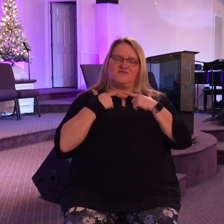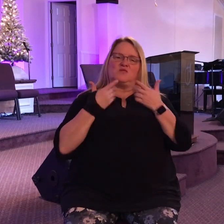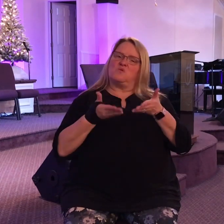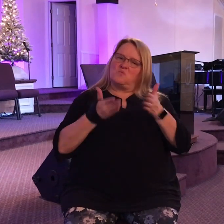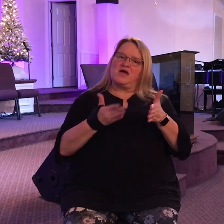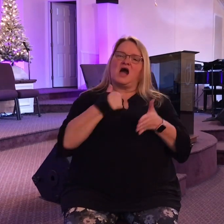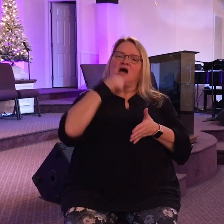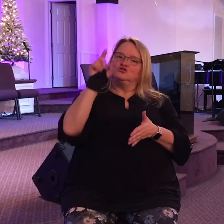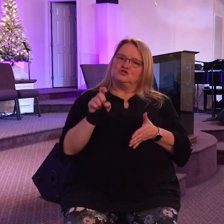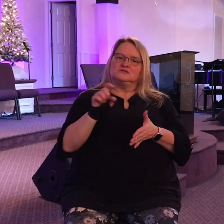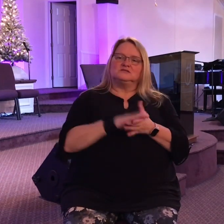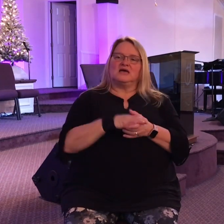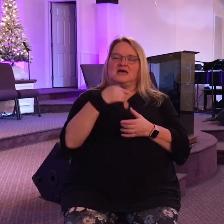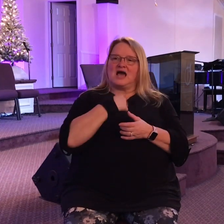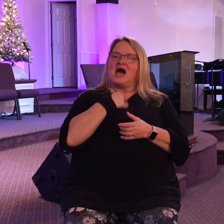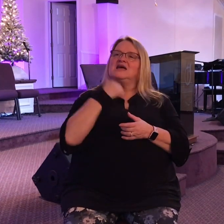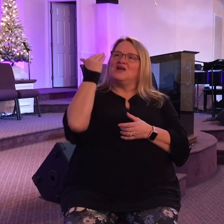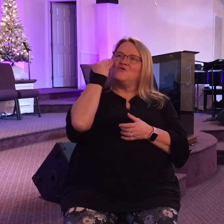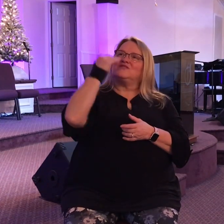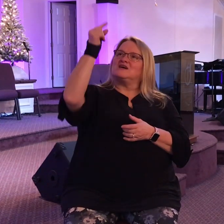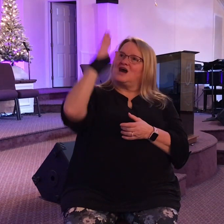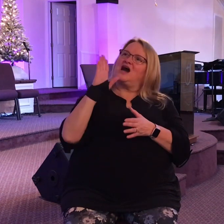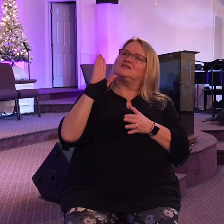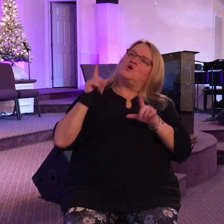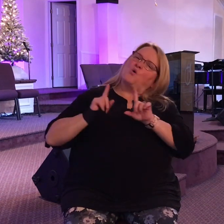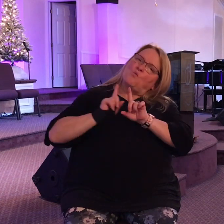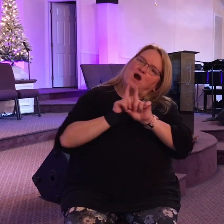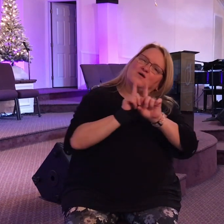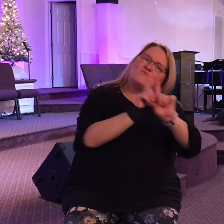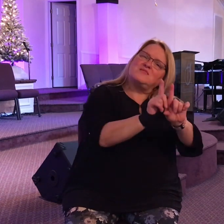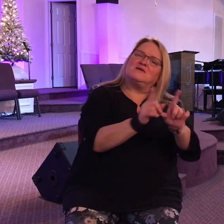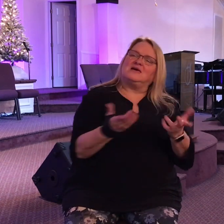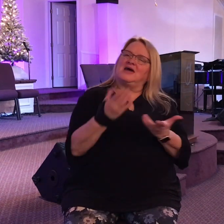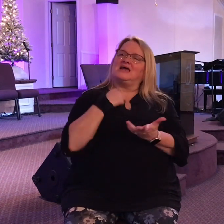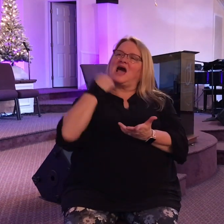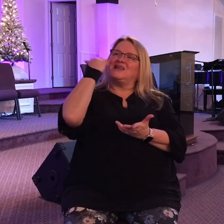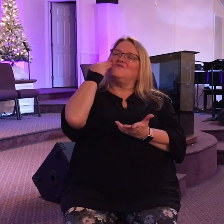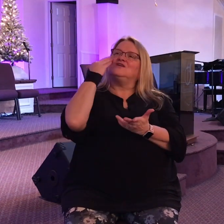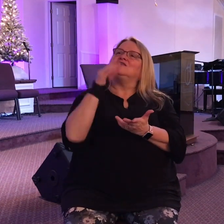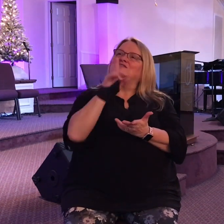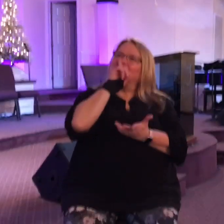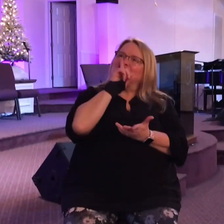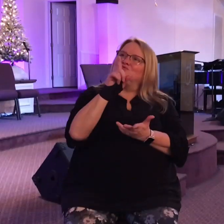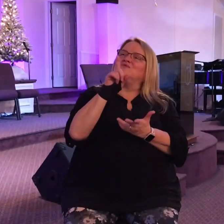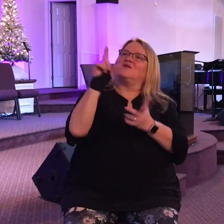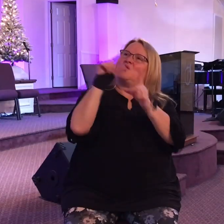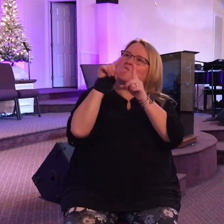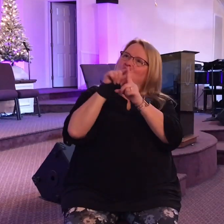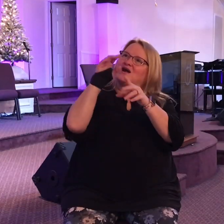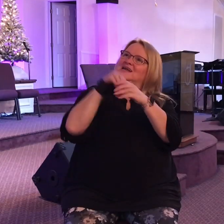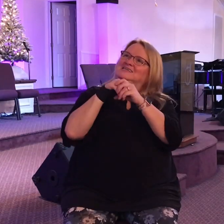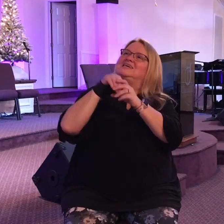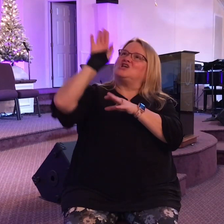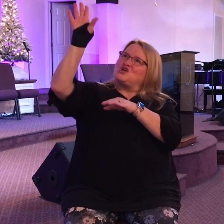that God is walking with me, and I know the truth of the word is within the word. And if you really want to know the best translation, it is you